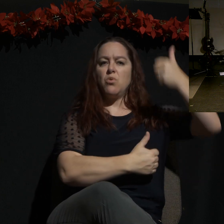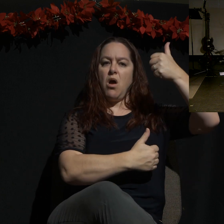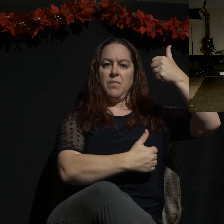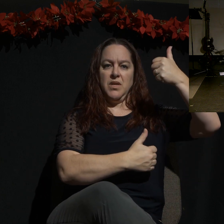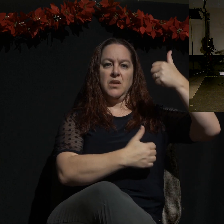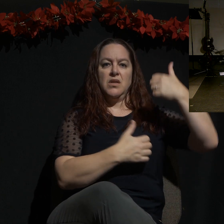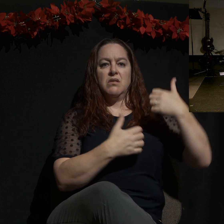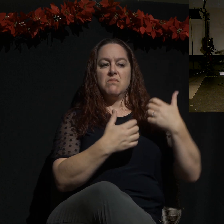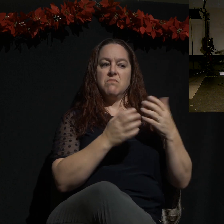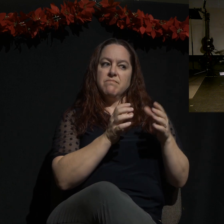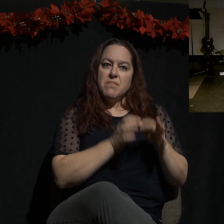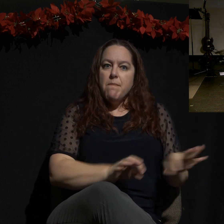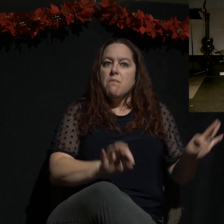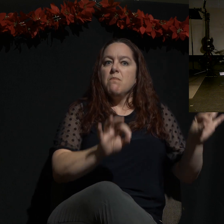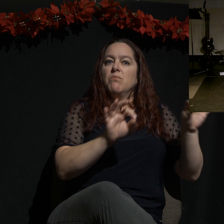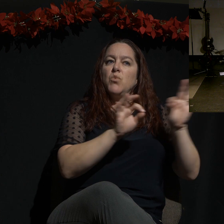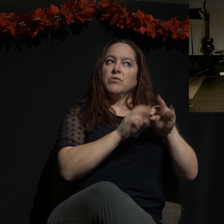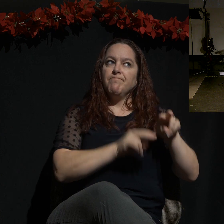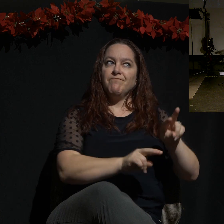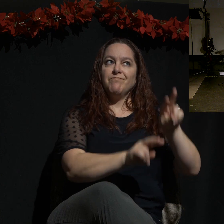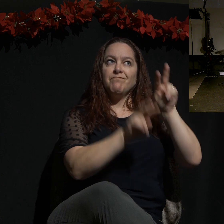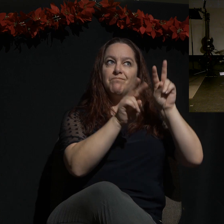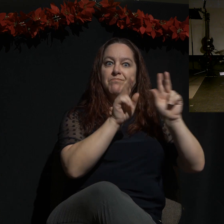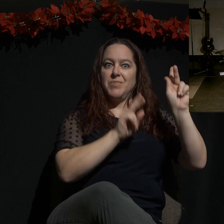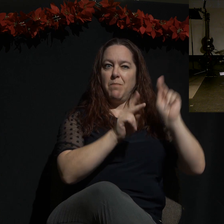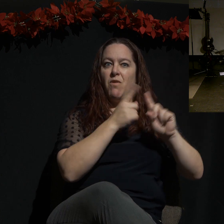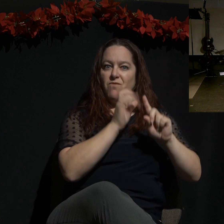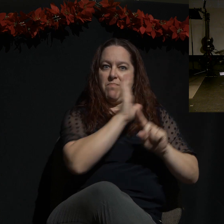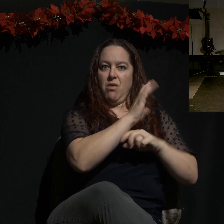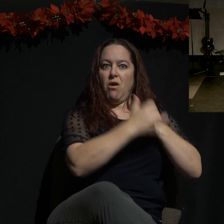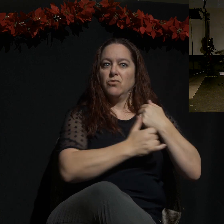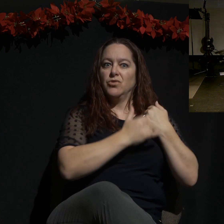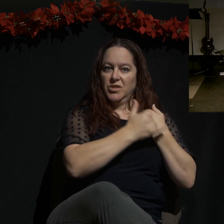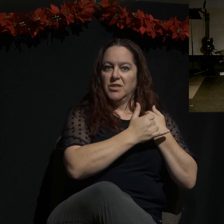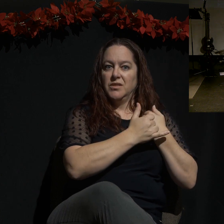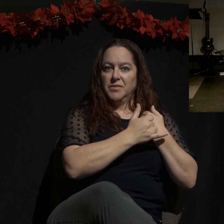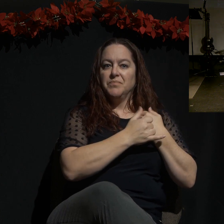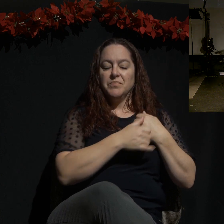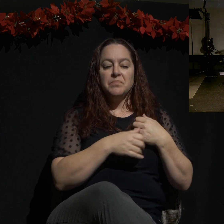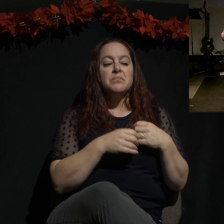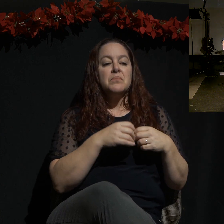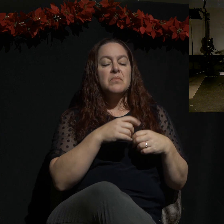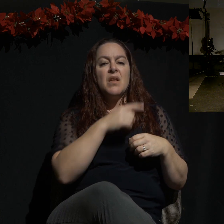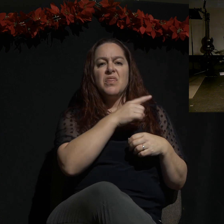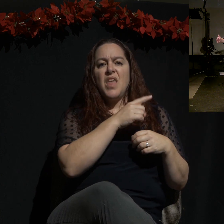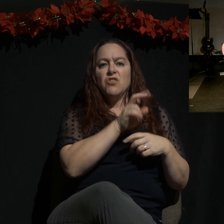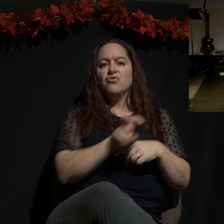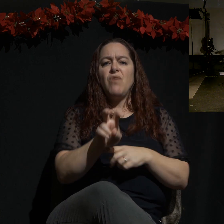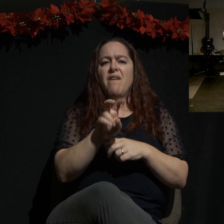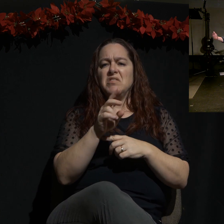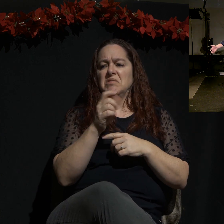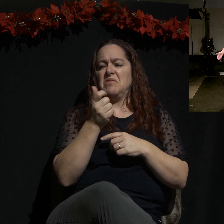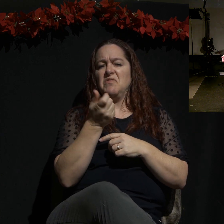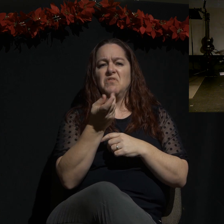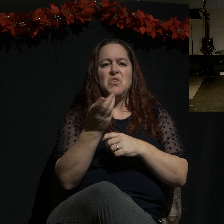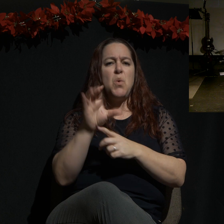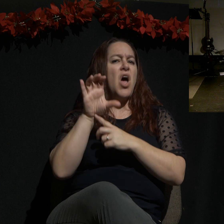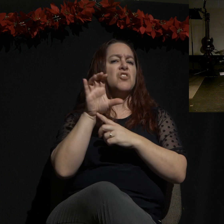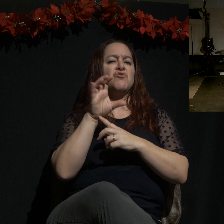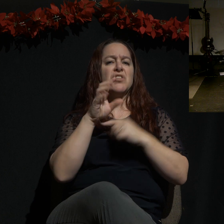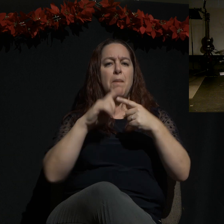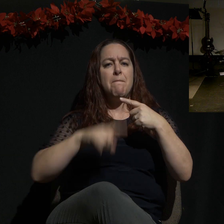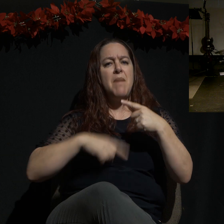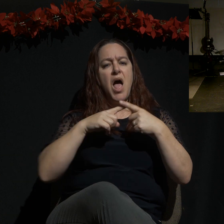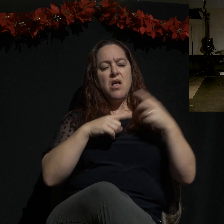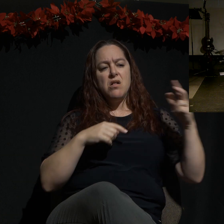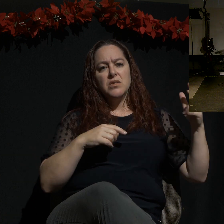most likely important people from wherever they came from. They made this hundreds and hundreds and hundreds of mile trek.